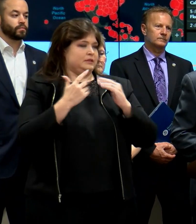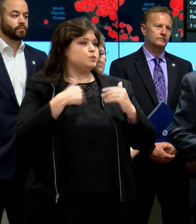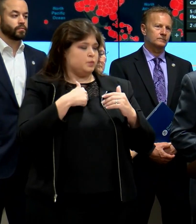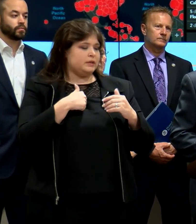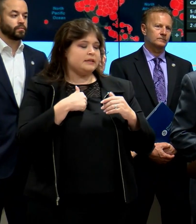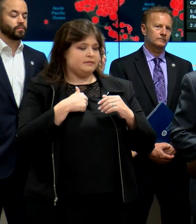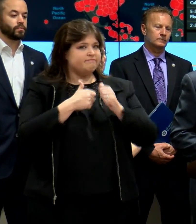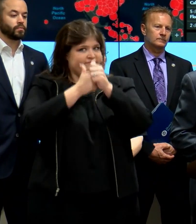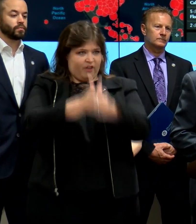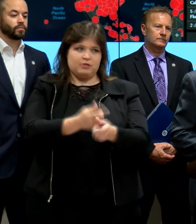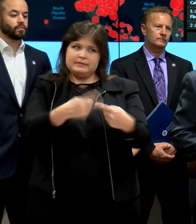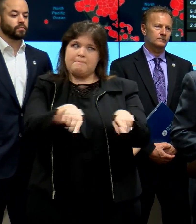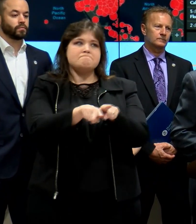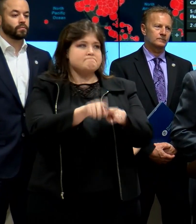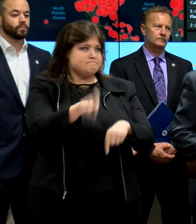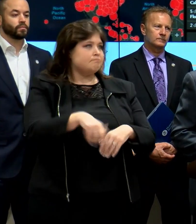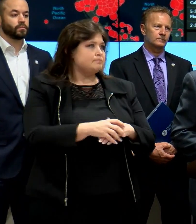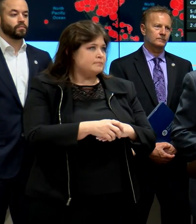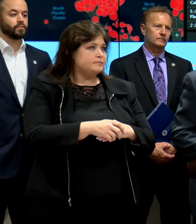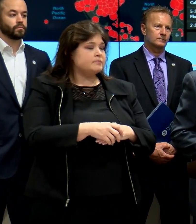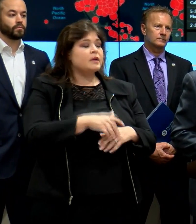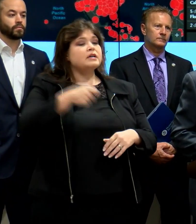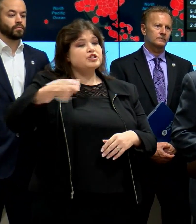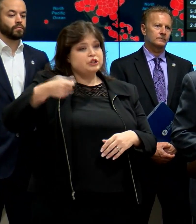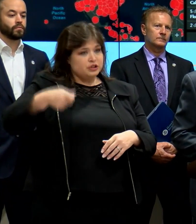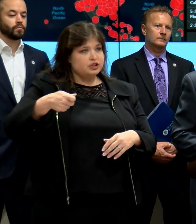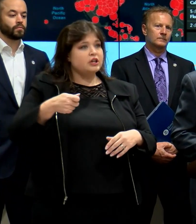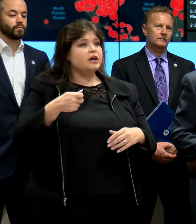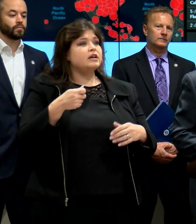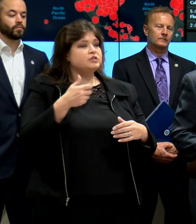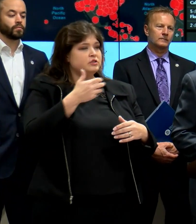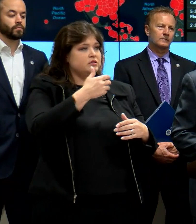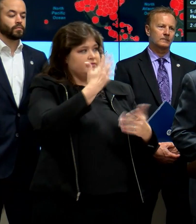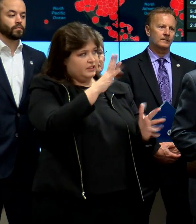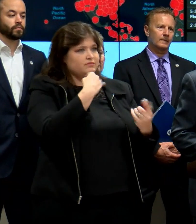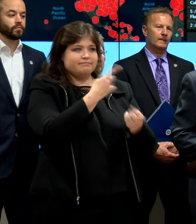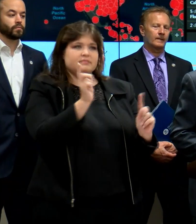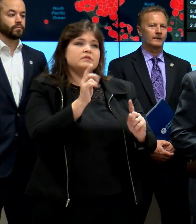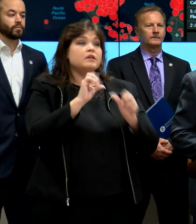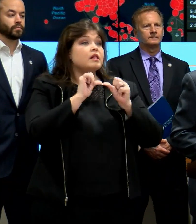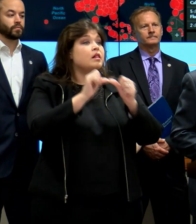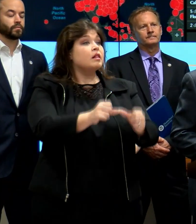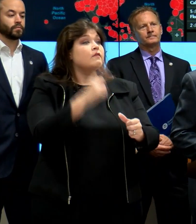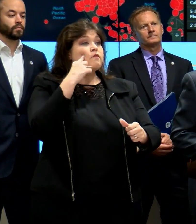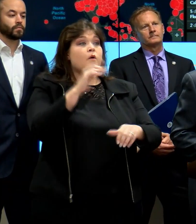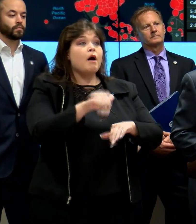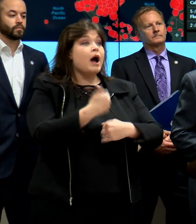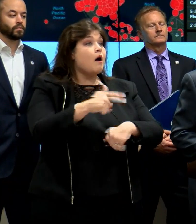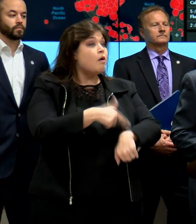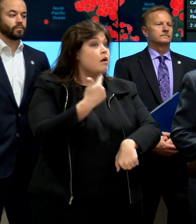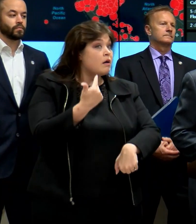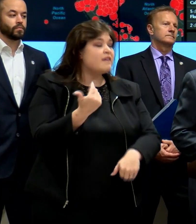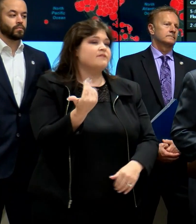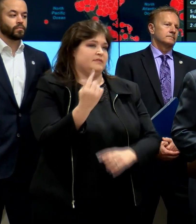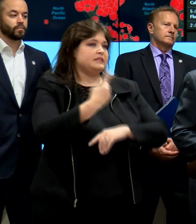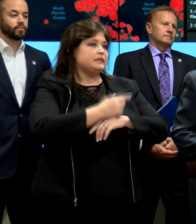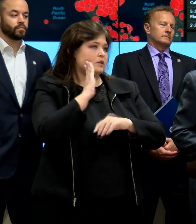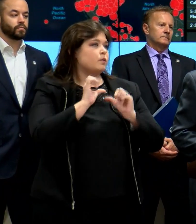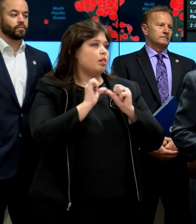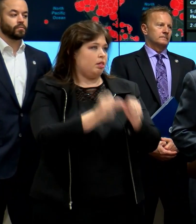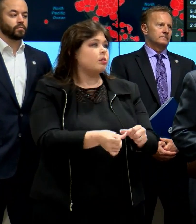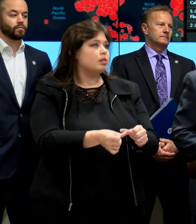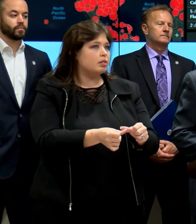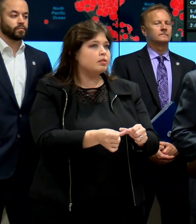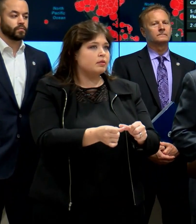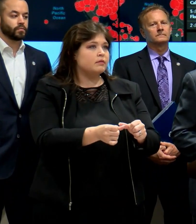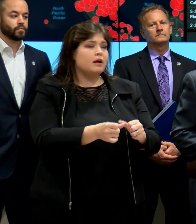for us, as the judge announced, will be 15 days. And the goal is very direct, and